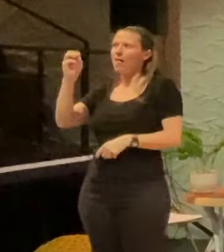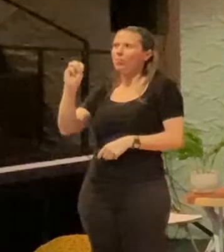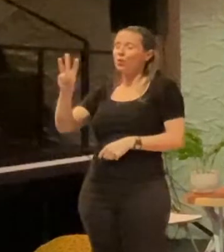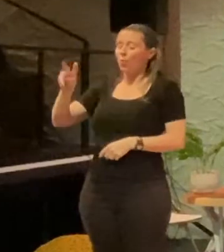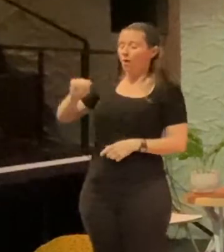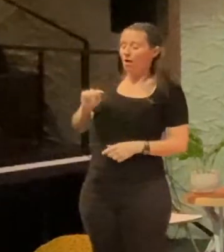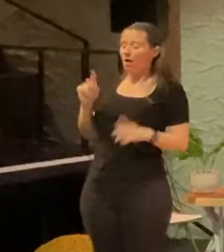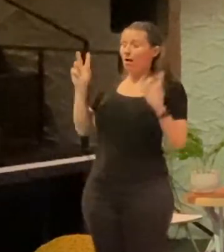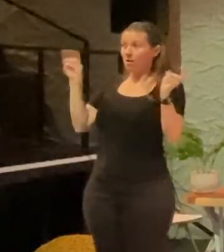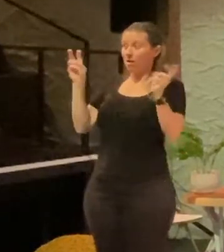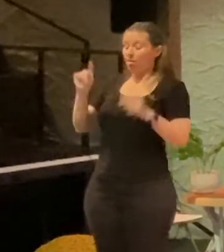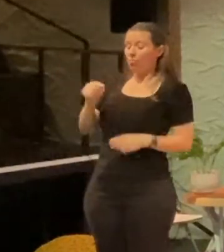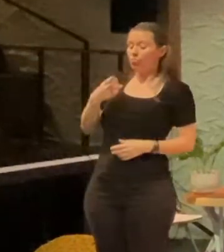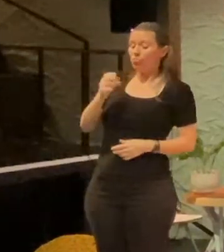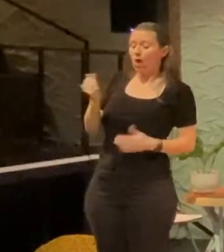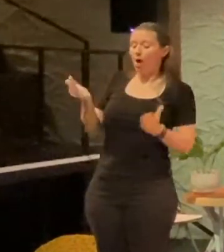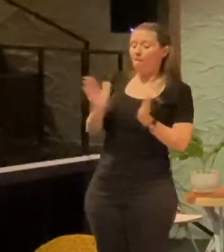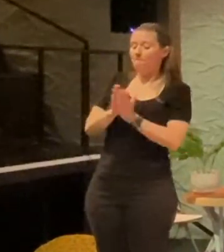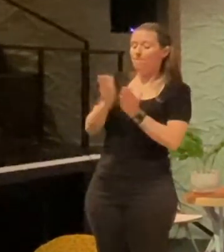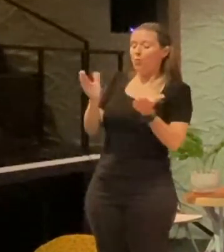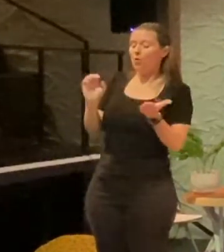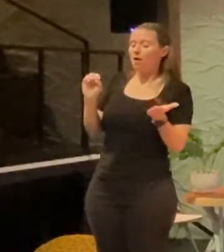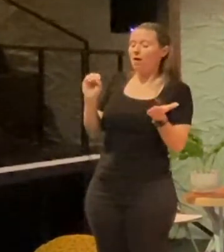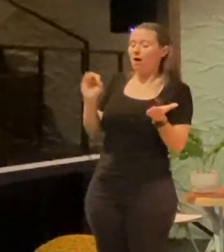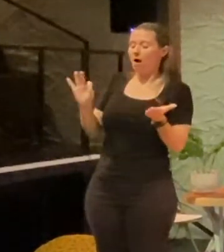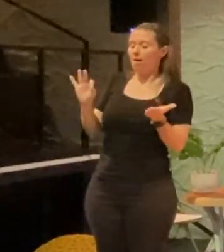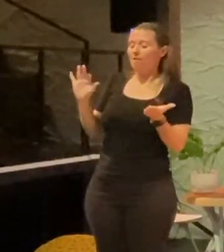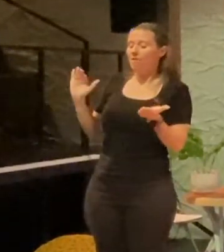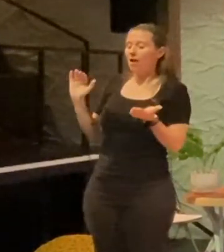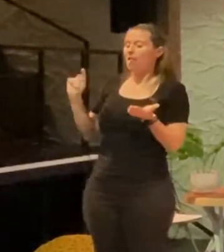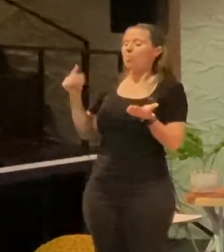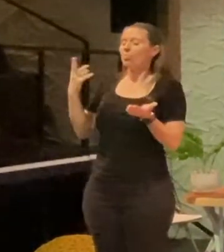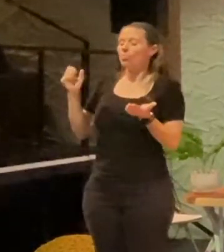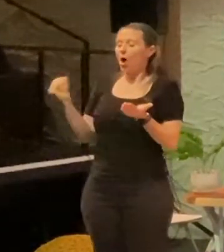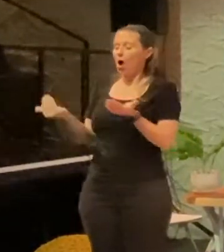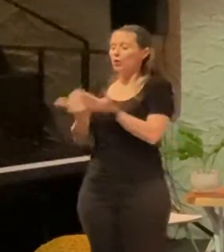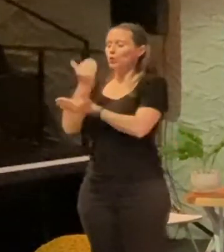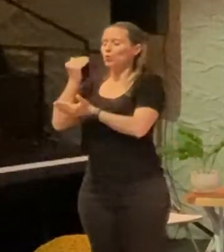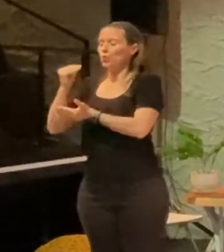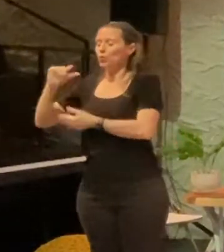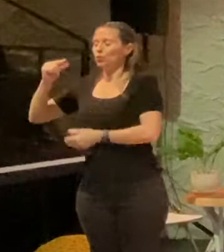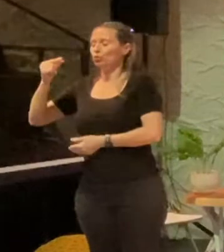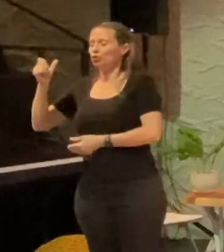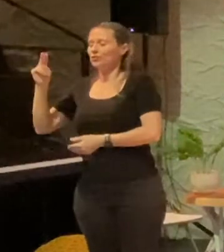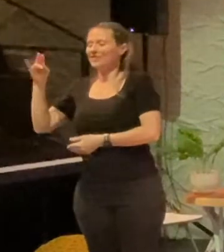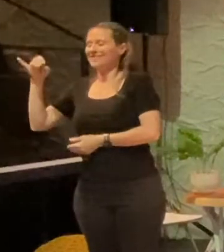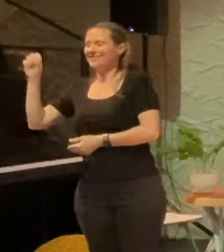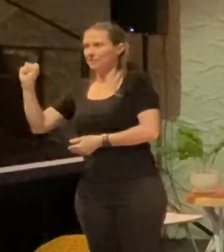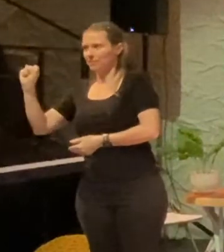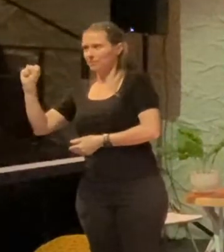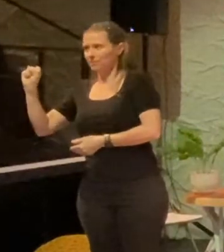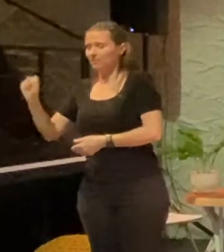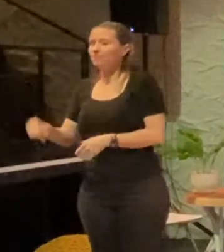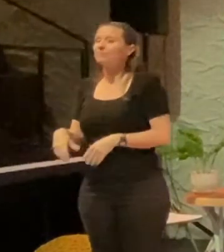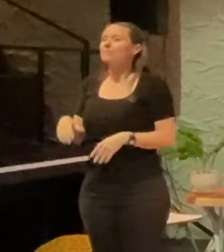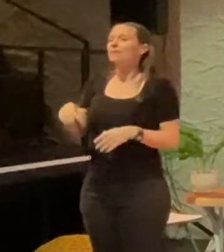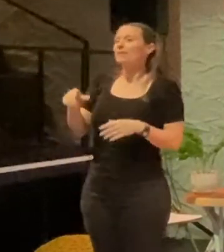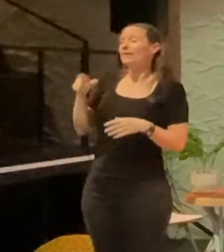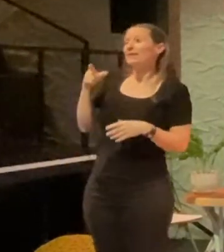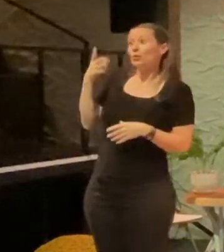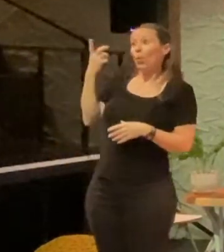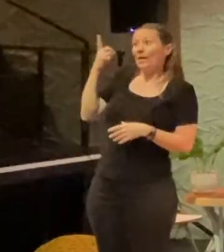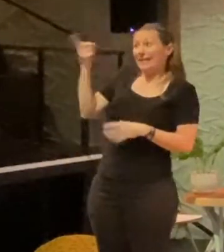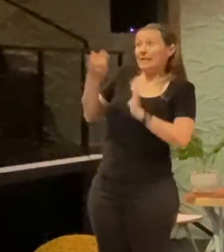new Genesis wrought by Jesus Christ. Isn't that good? So Matthew's saying it, without saying it, by the